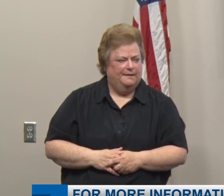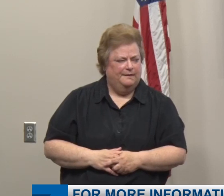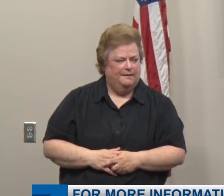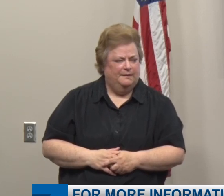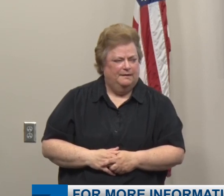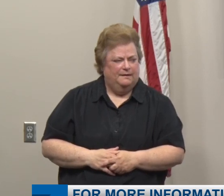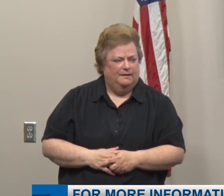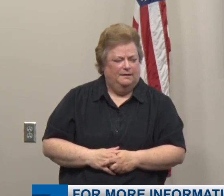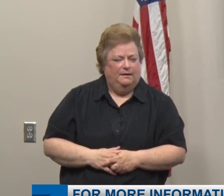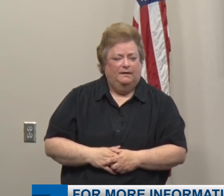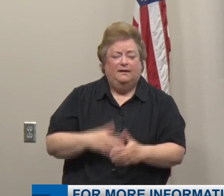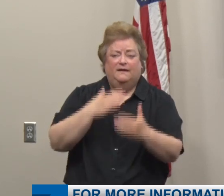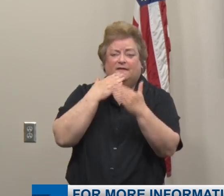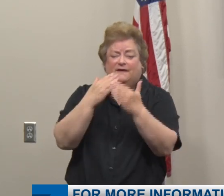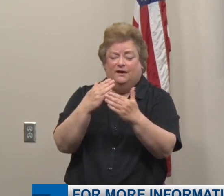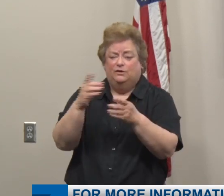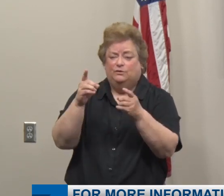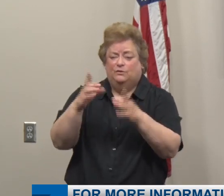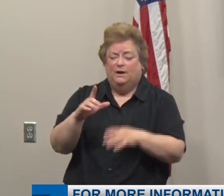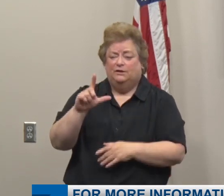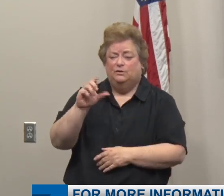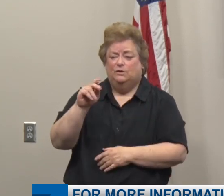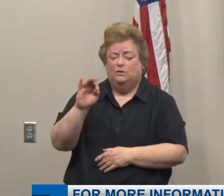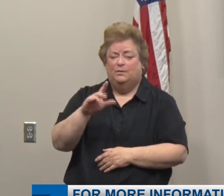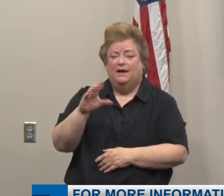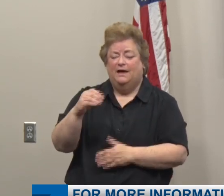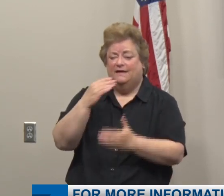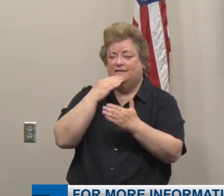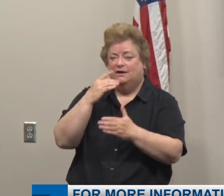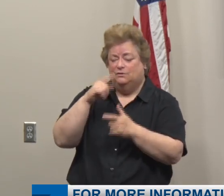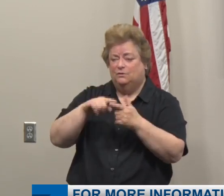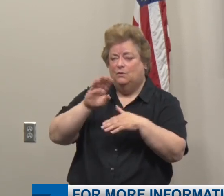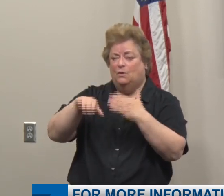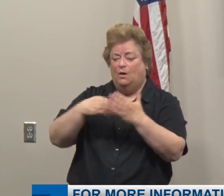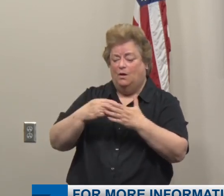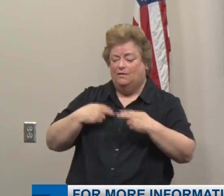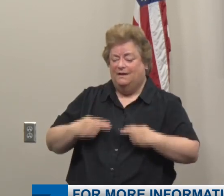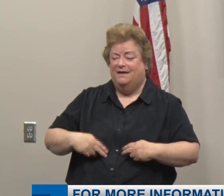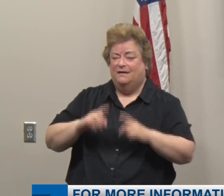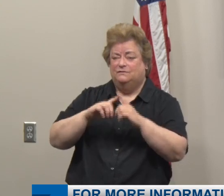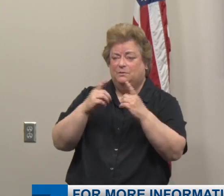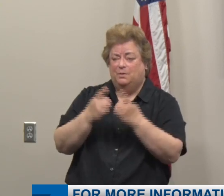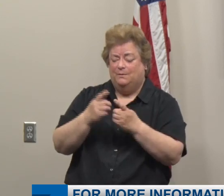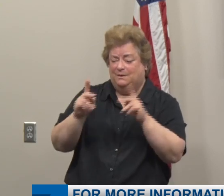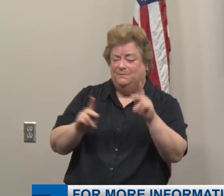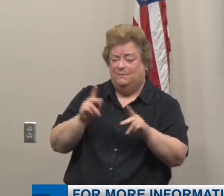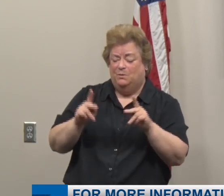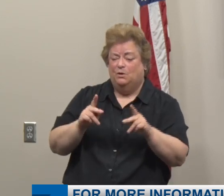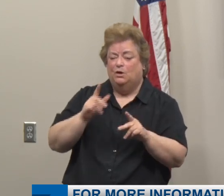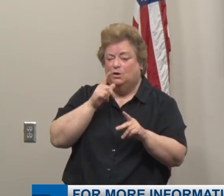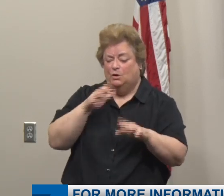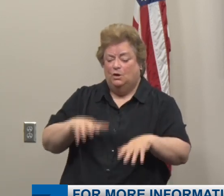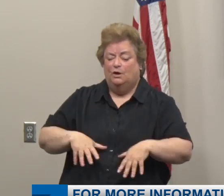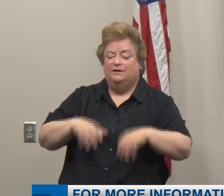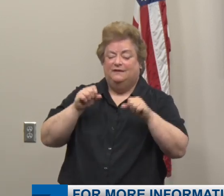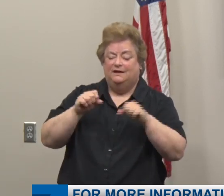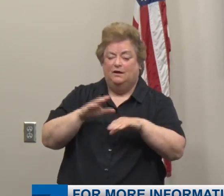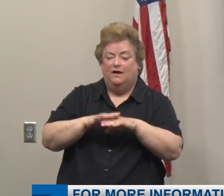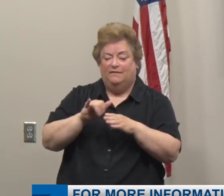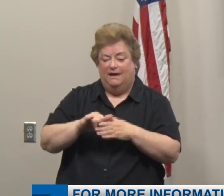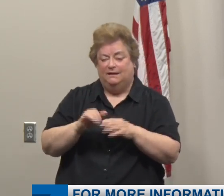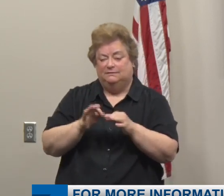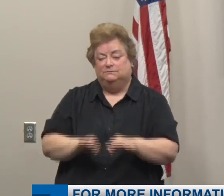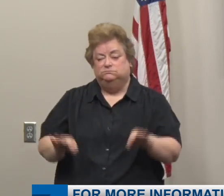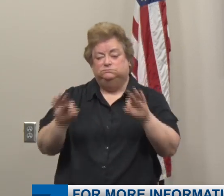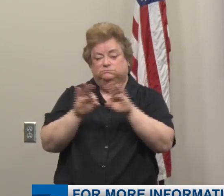Thank You director Lopez and thank you to all of the link in Lancaster County Health Department folks who are taking on that vital responsibility